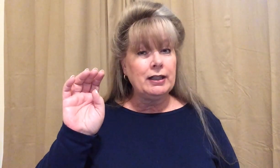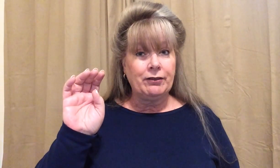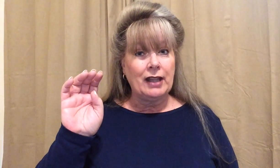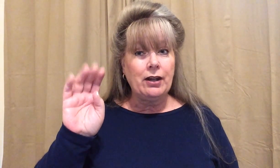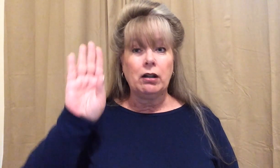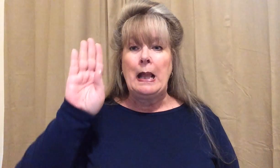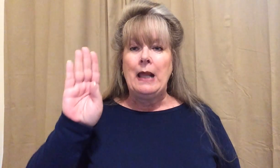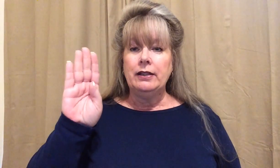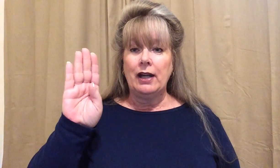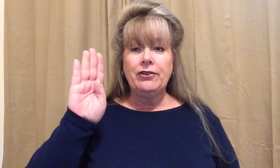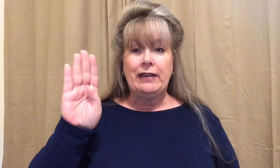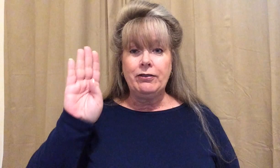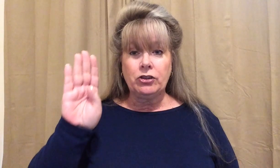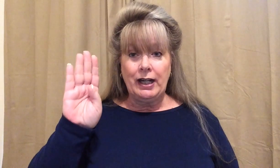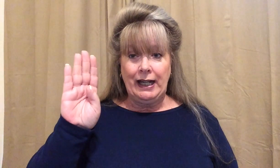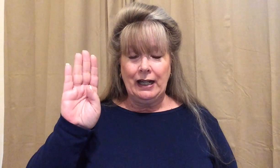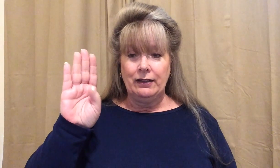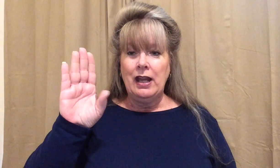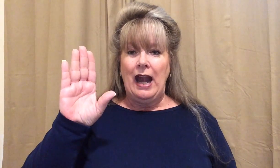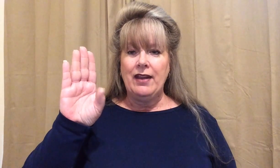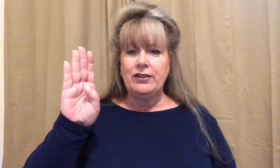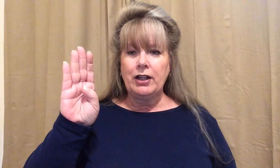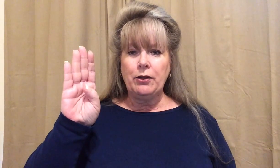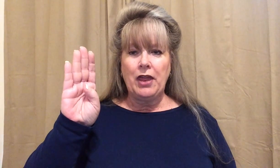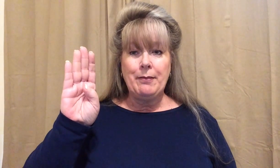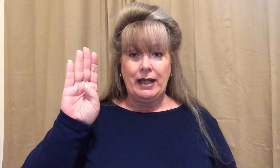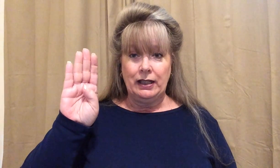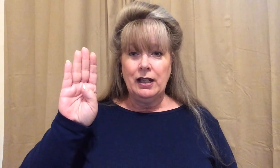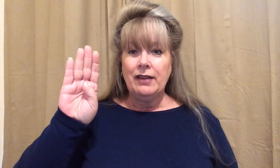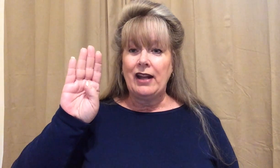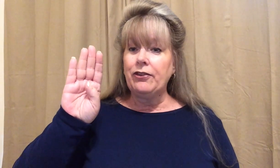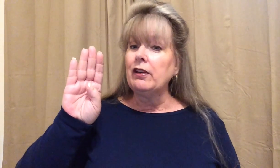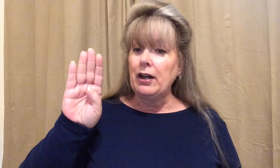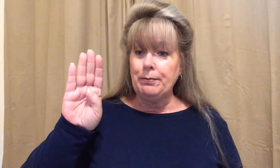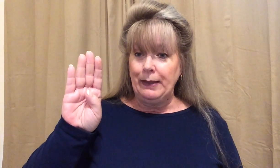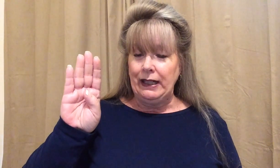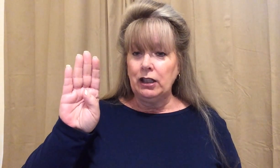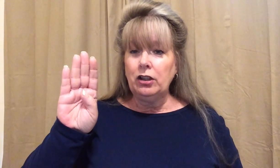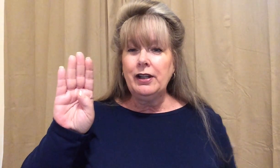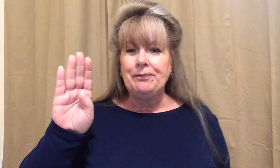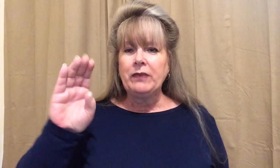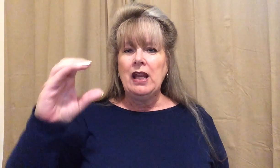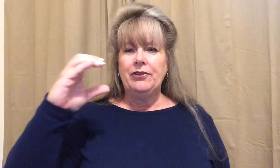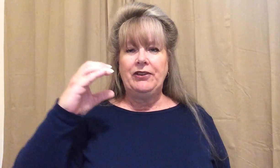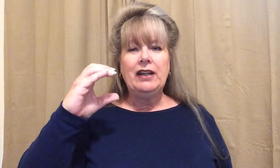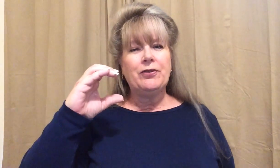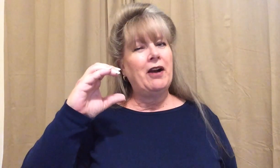different letter. Nice, stiff, straight hand, and then tuck your thumb in. That's the letter B. Good. C is very